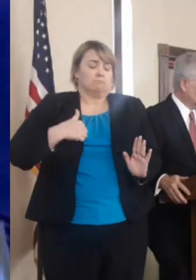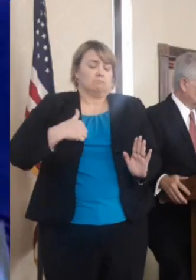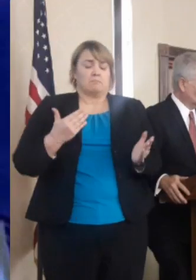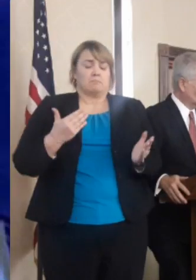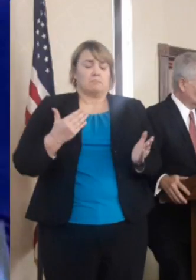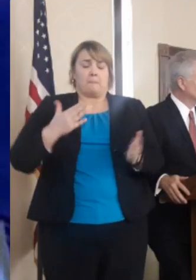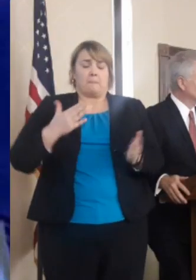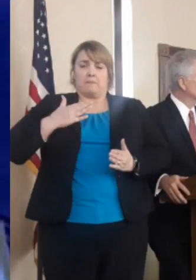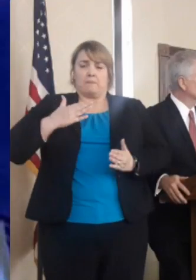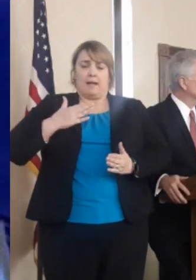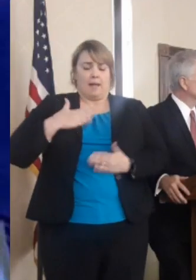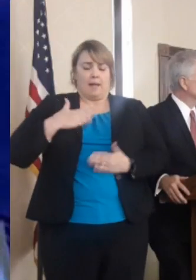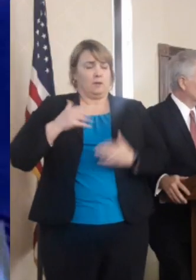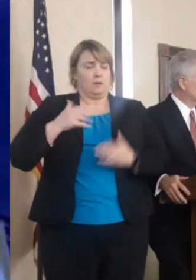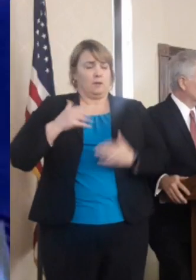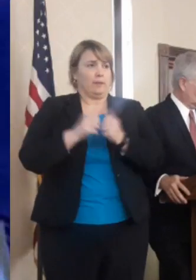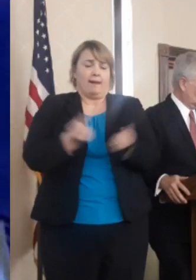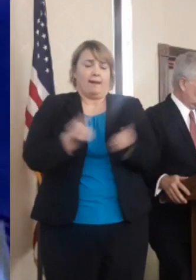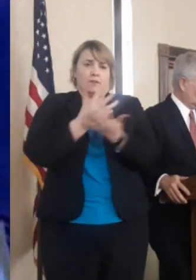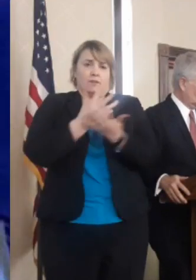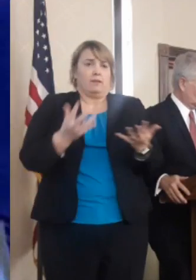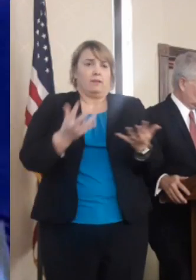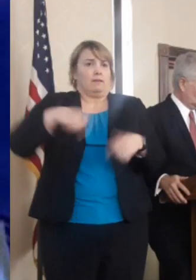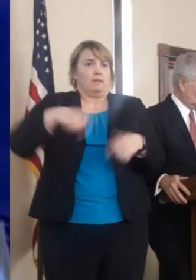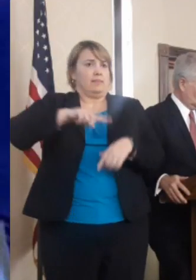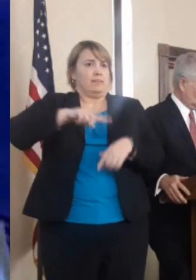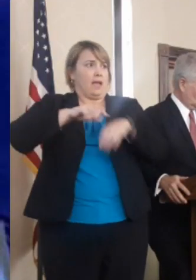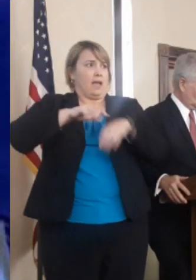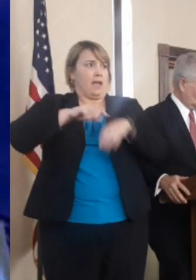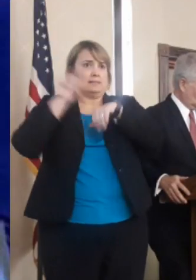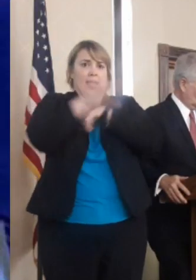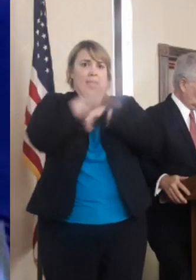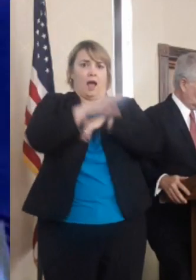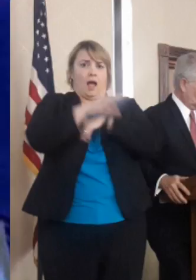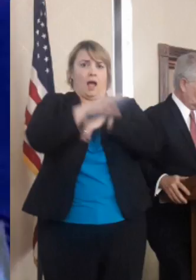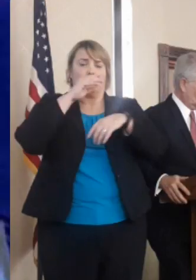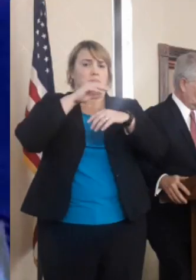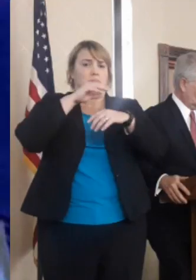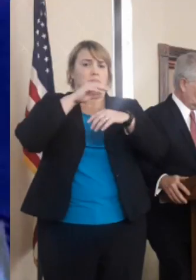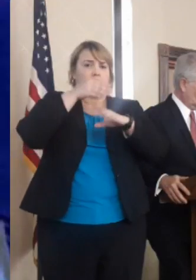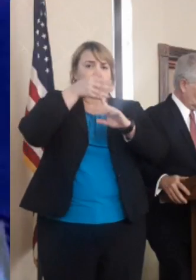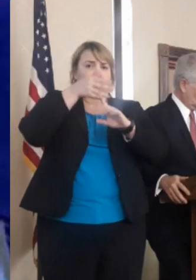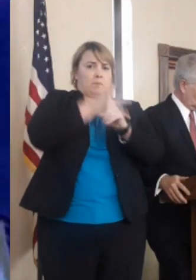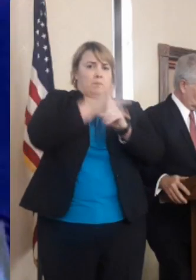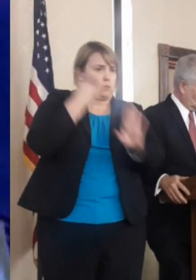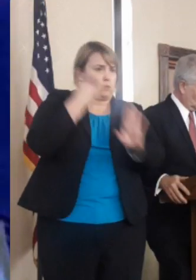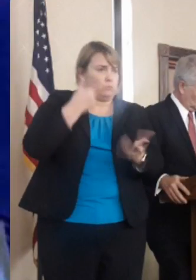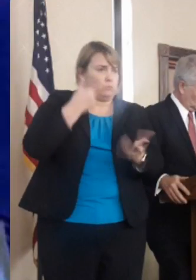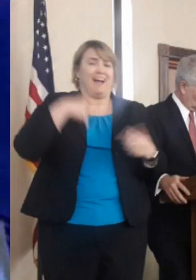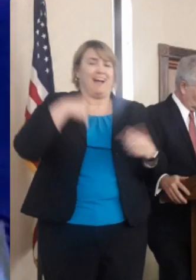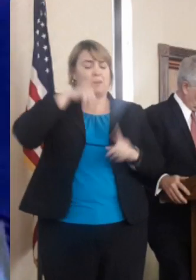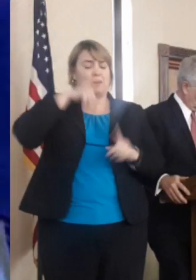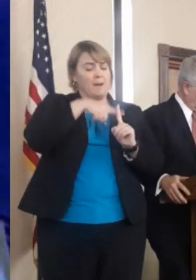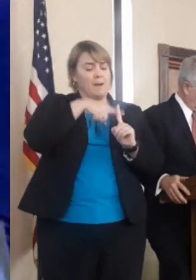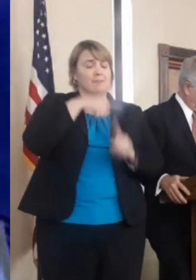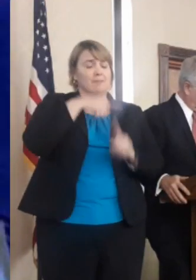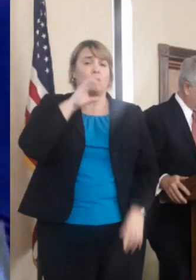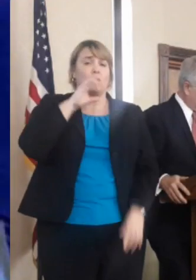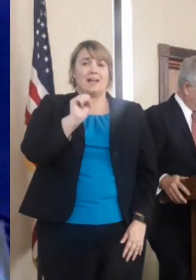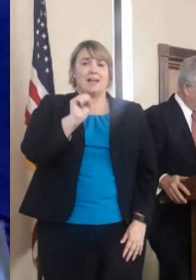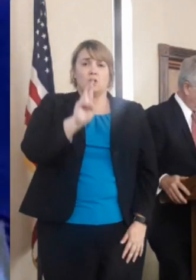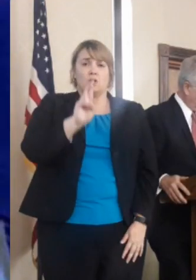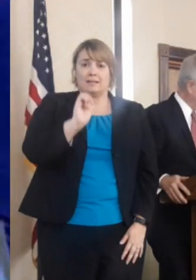Okay, I think this is a good positive thing for the SREC. I think it's a good positive thing for the party. I think it's a good positive thing for